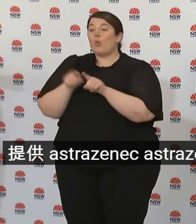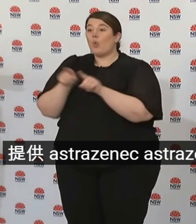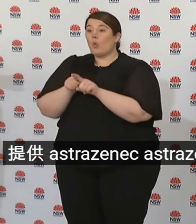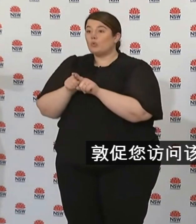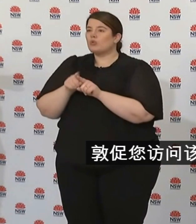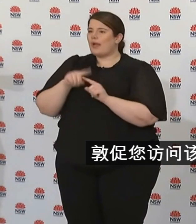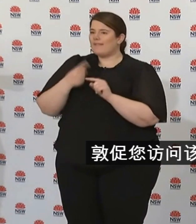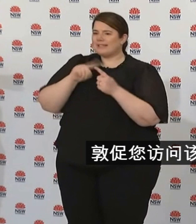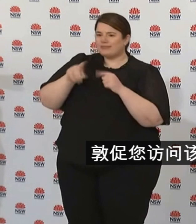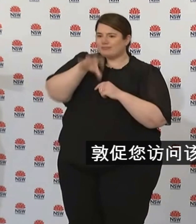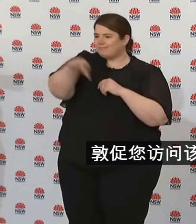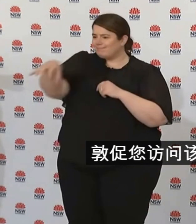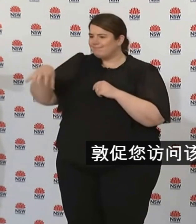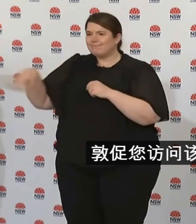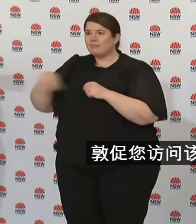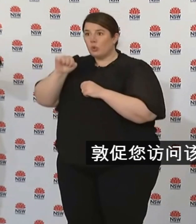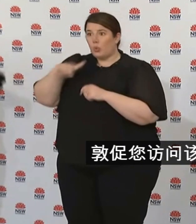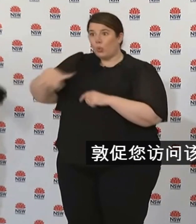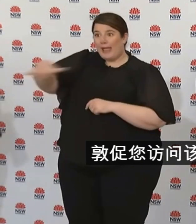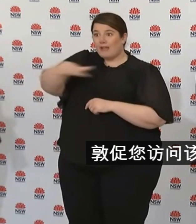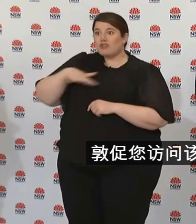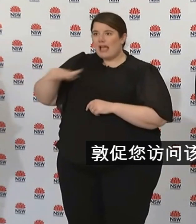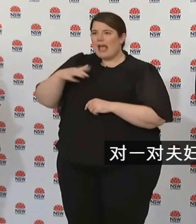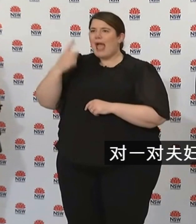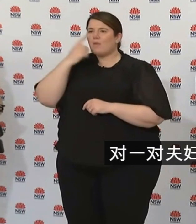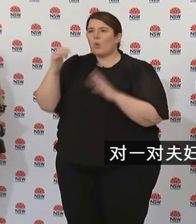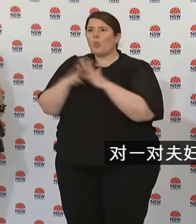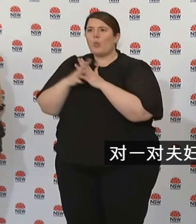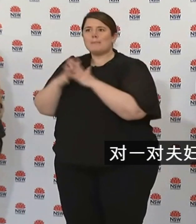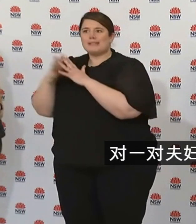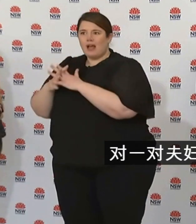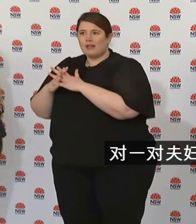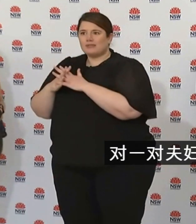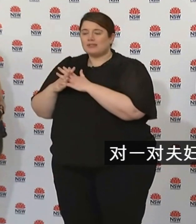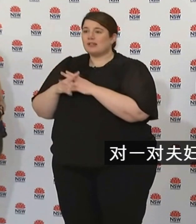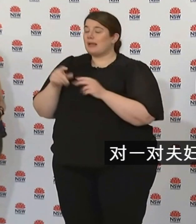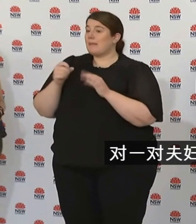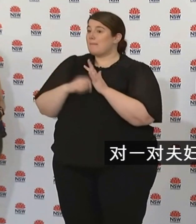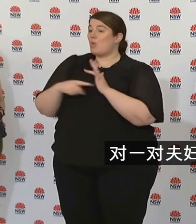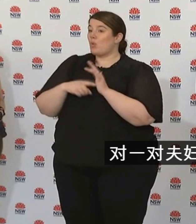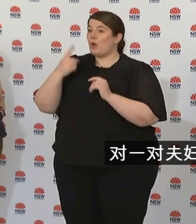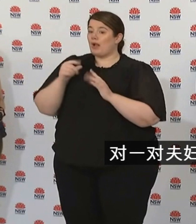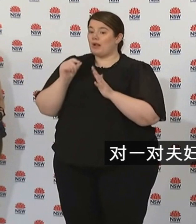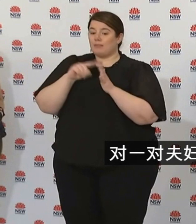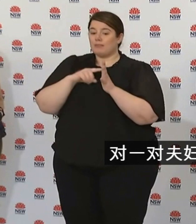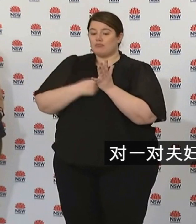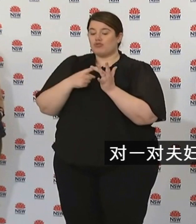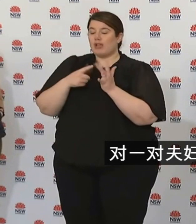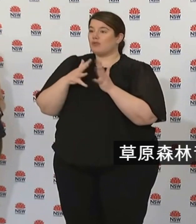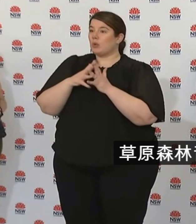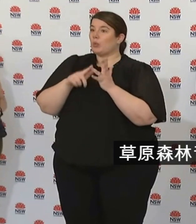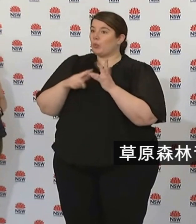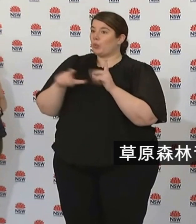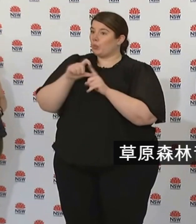local initiatives. So I urge you to go to the website and find out about those. I'd just like to give a big call out for a couple. One is the Prairie Wood